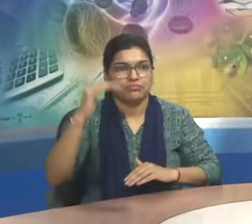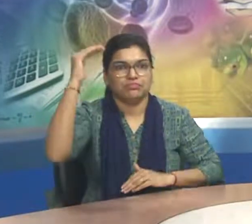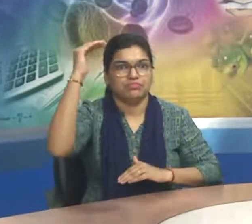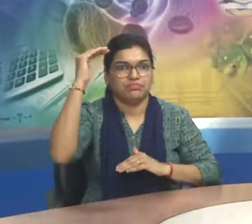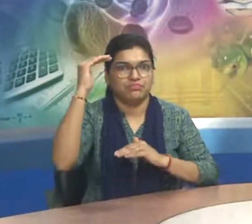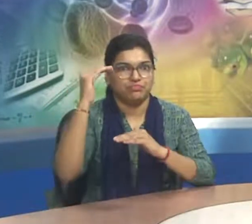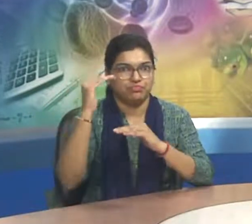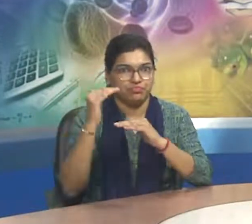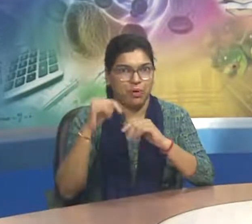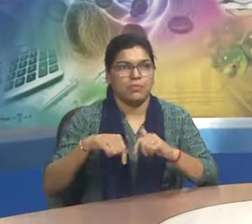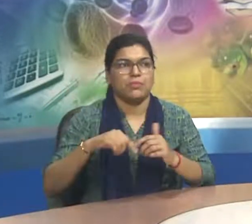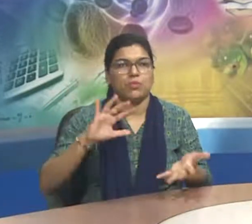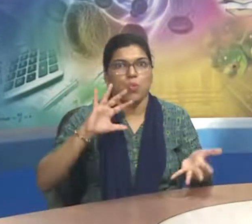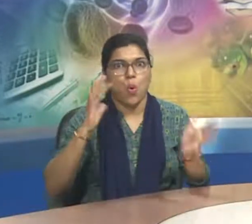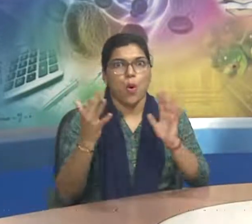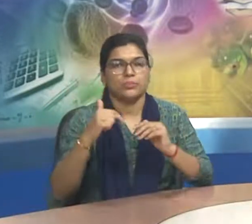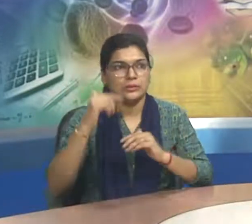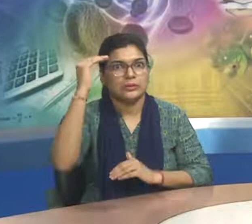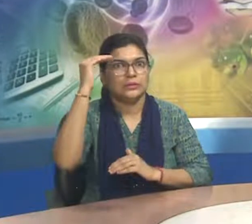replenishable resource.